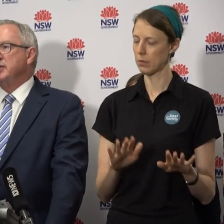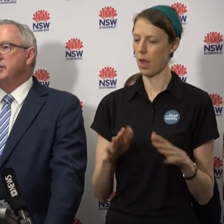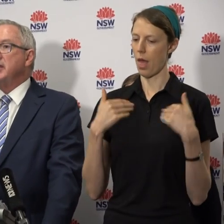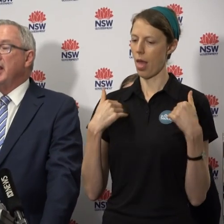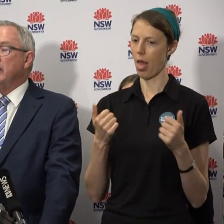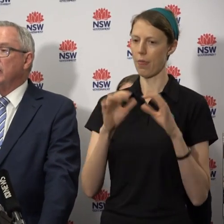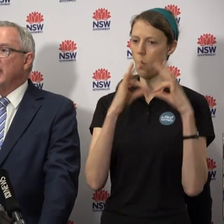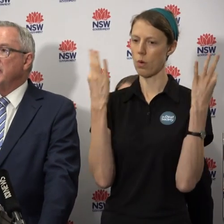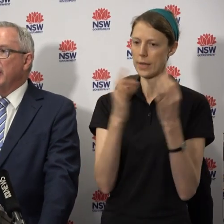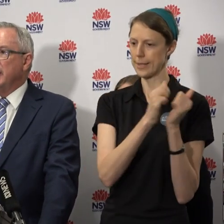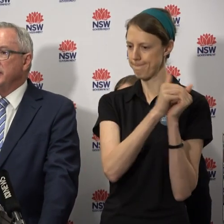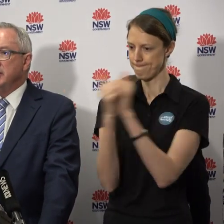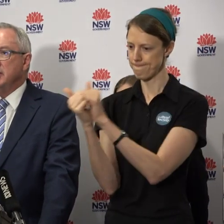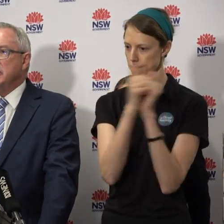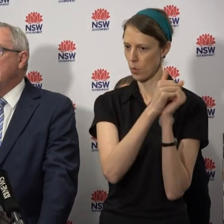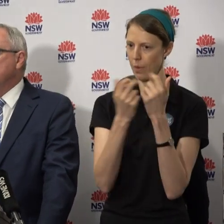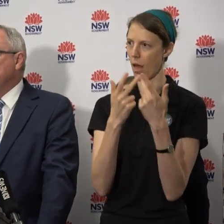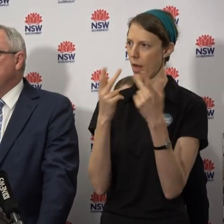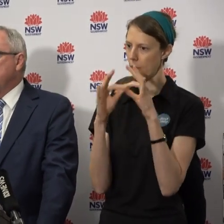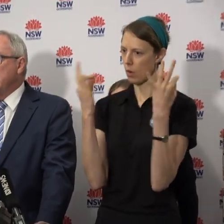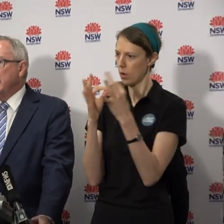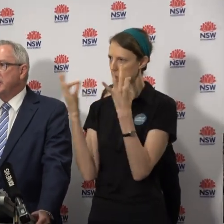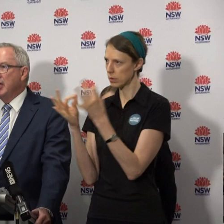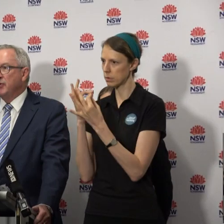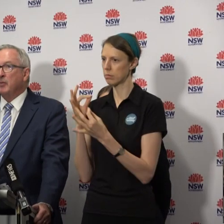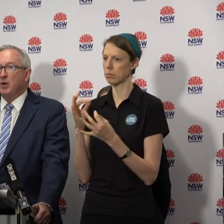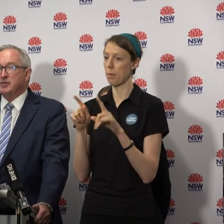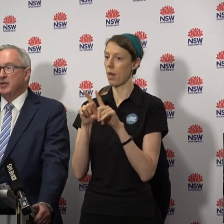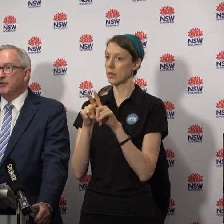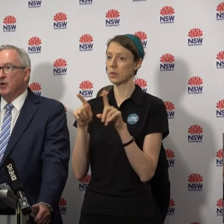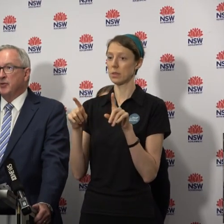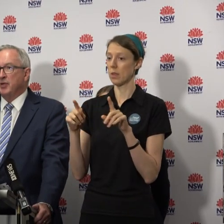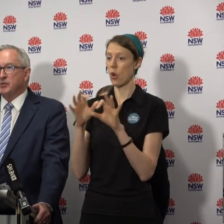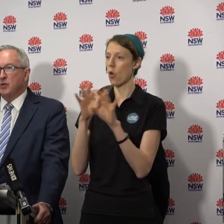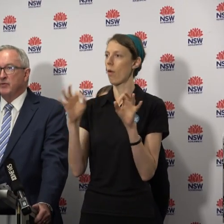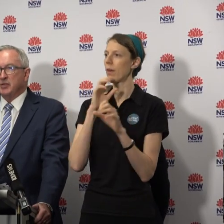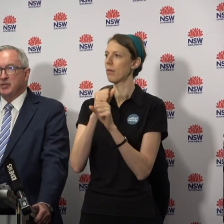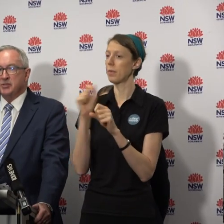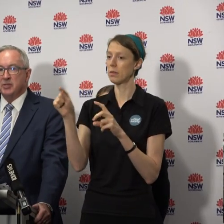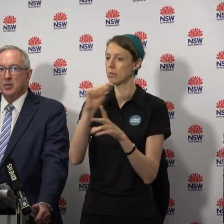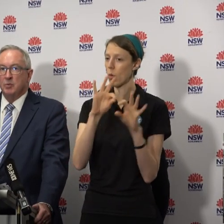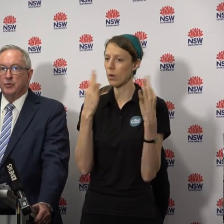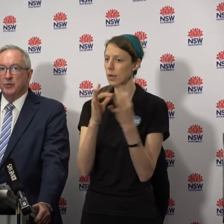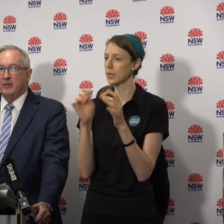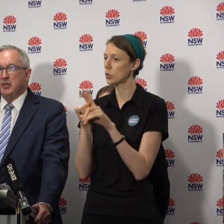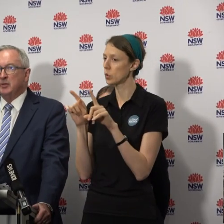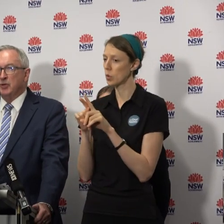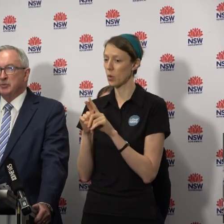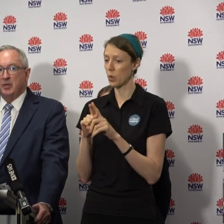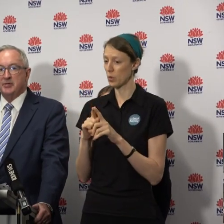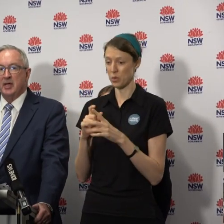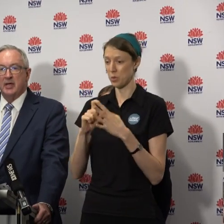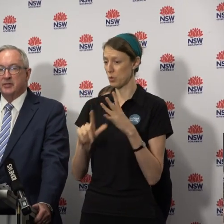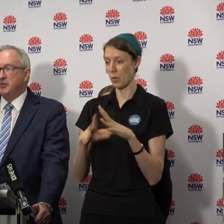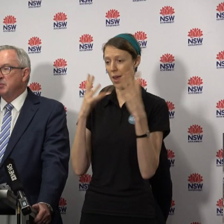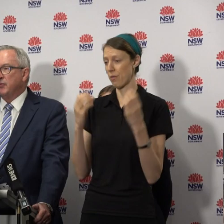government agencies and our non-government partners to make sure that we keep the community safe, and I'm quite satisfied that those conversations will do everything possible.